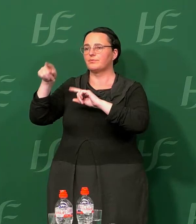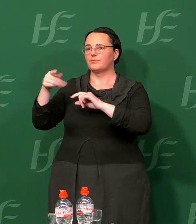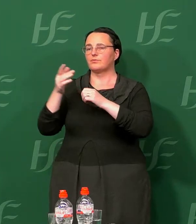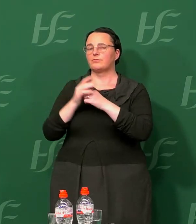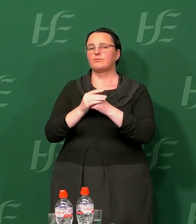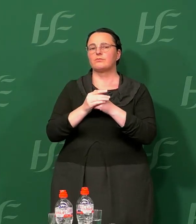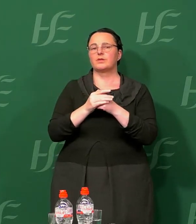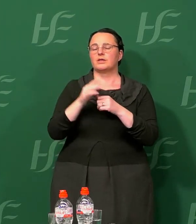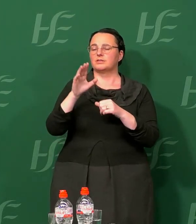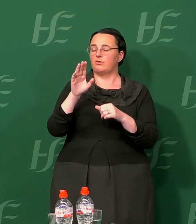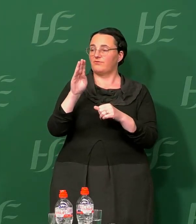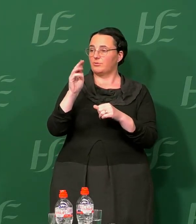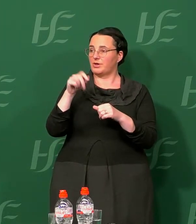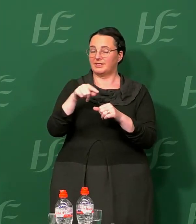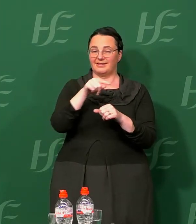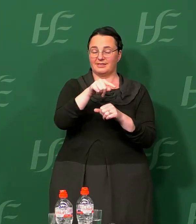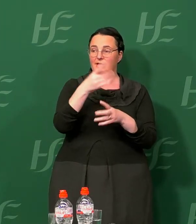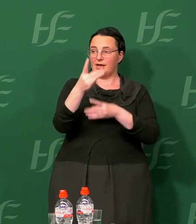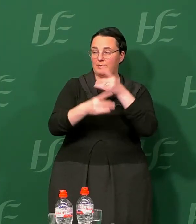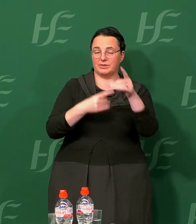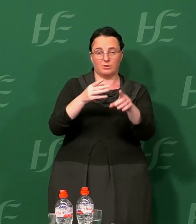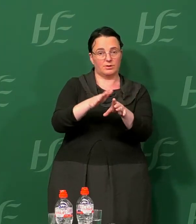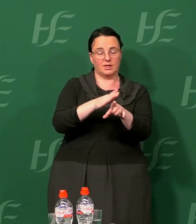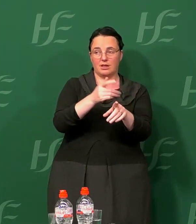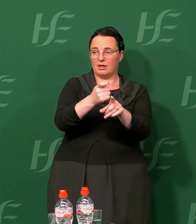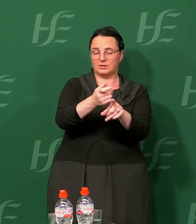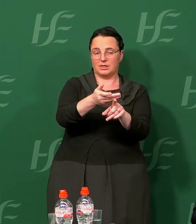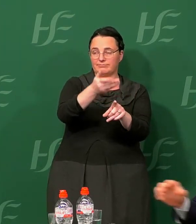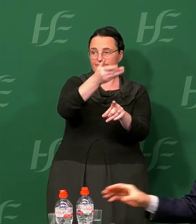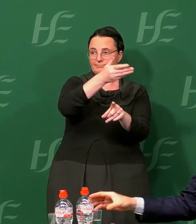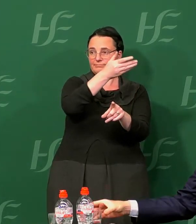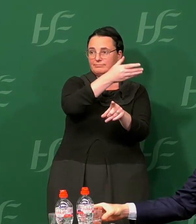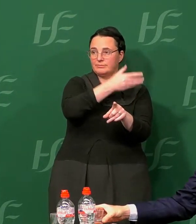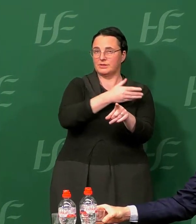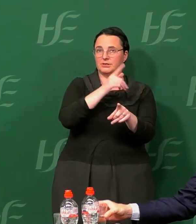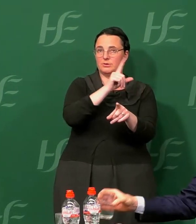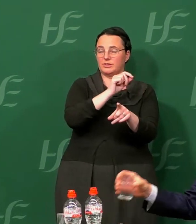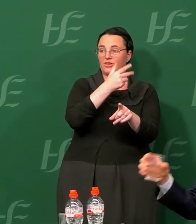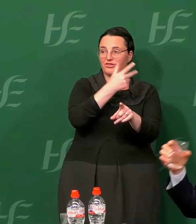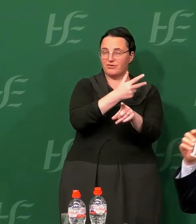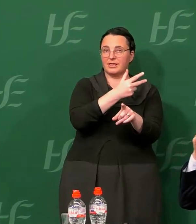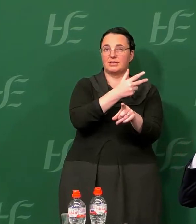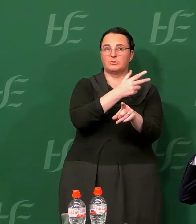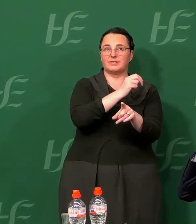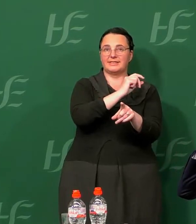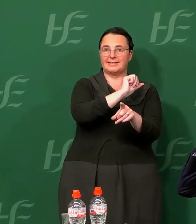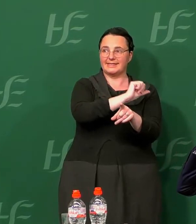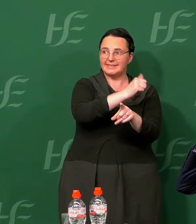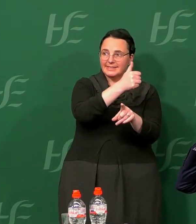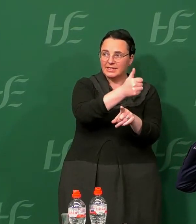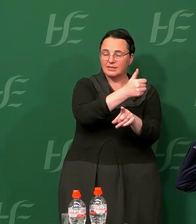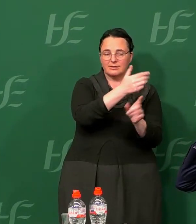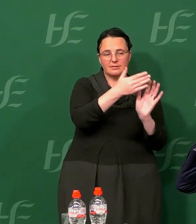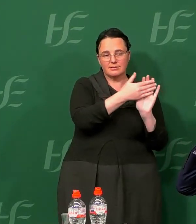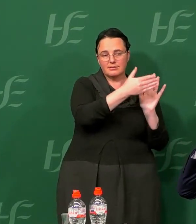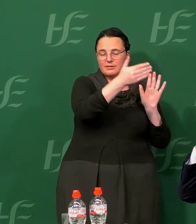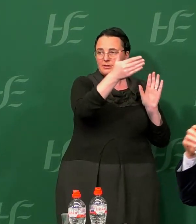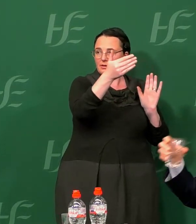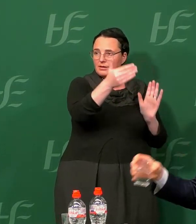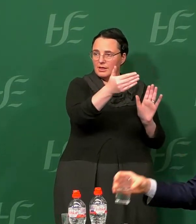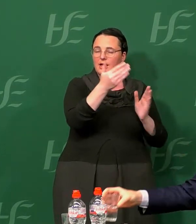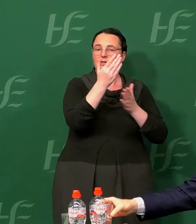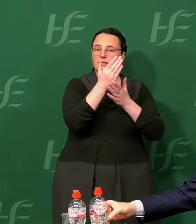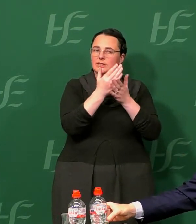terms of Brandon, Stephen, this goes back over a long period of time, all the way back to 2003 to 2016 was the initial scope, and indeed